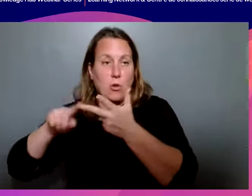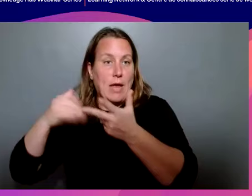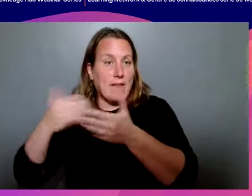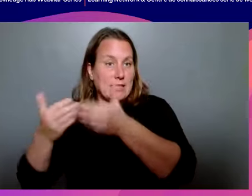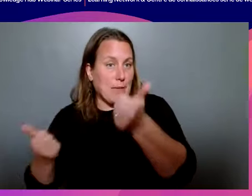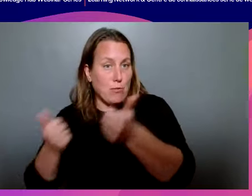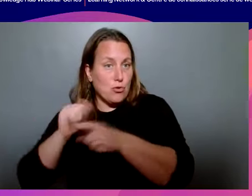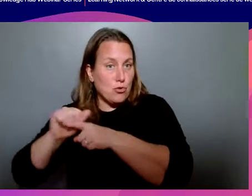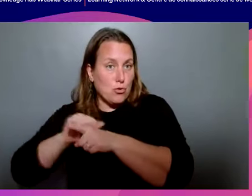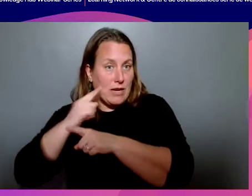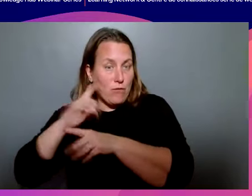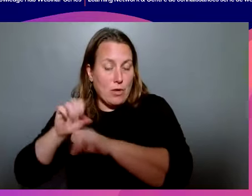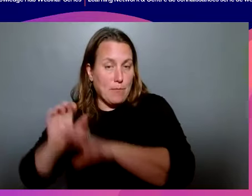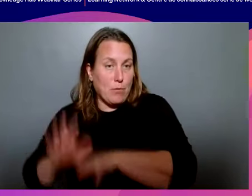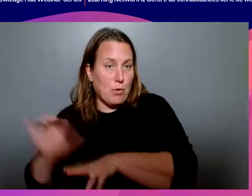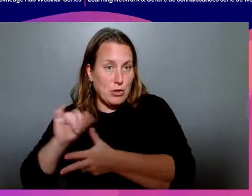that